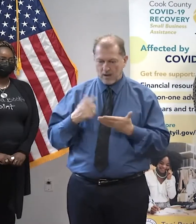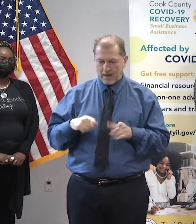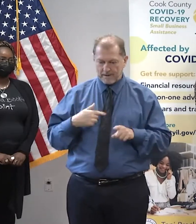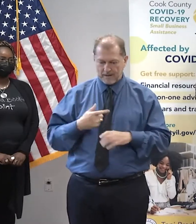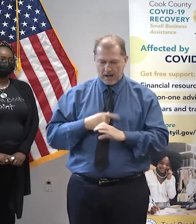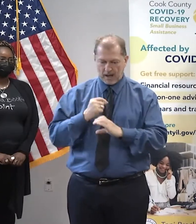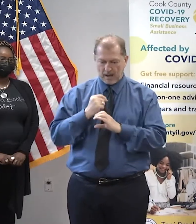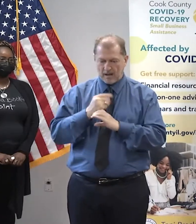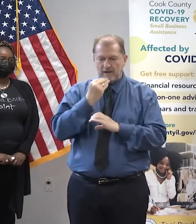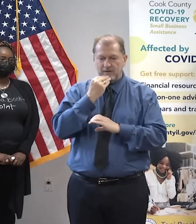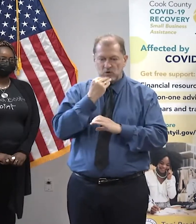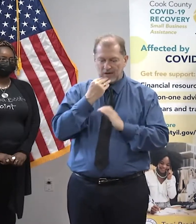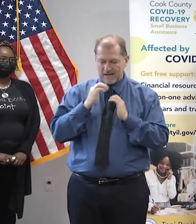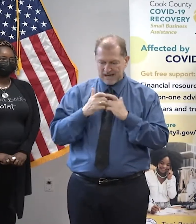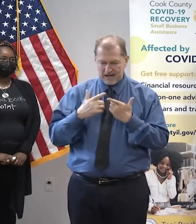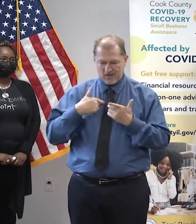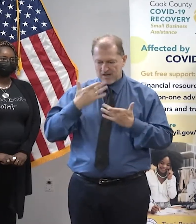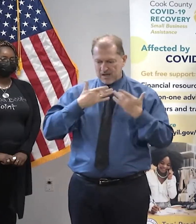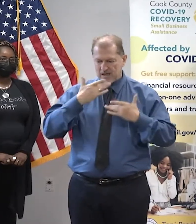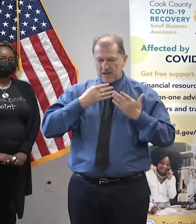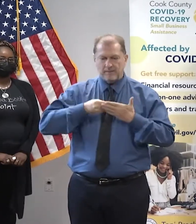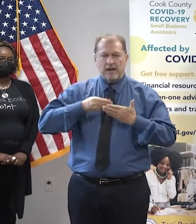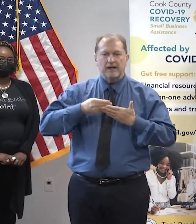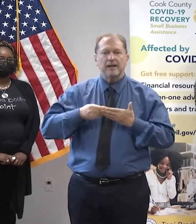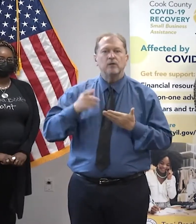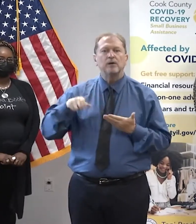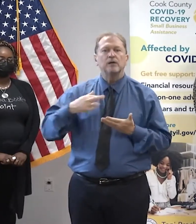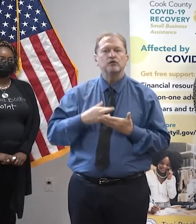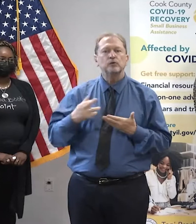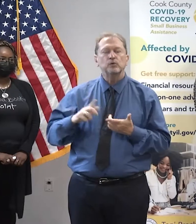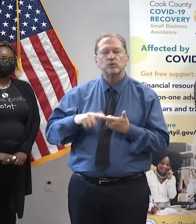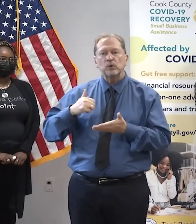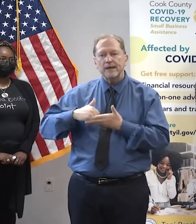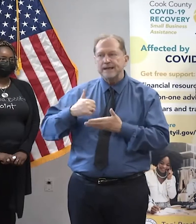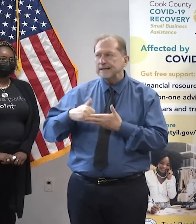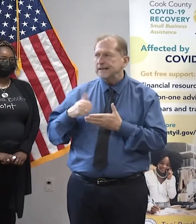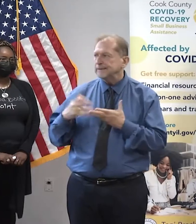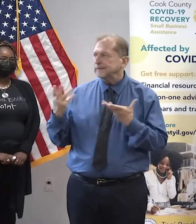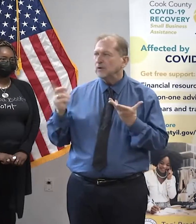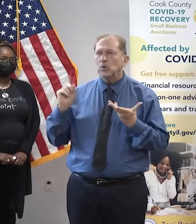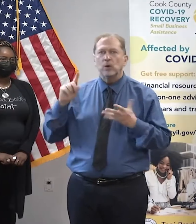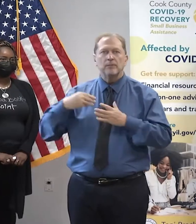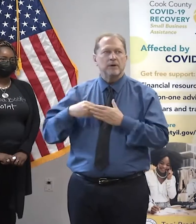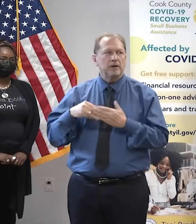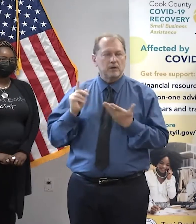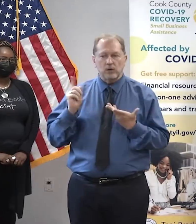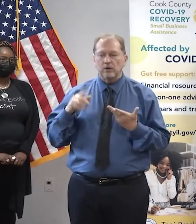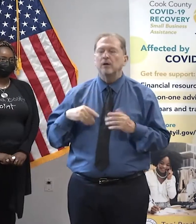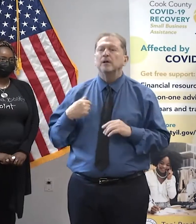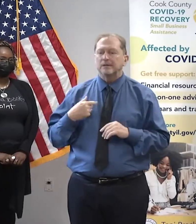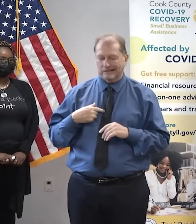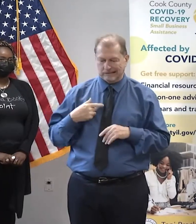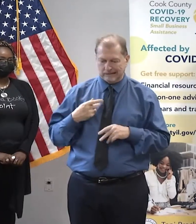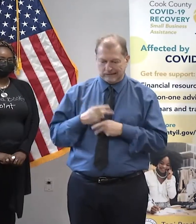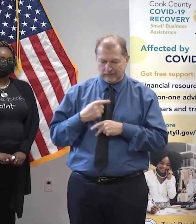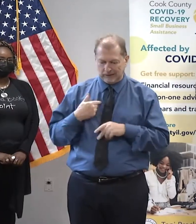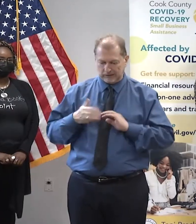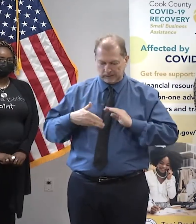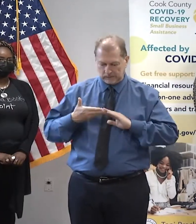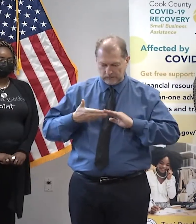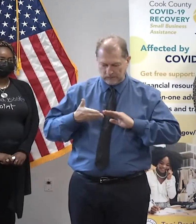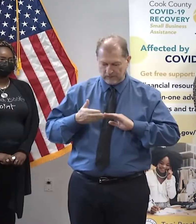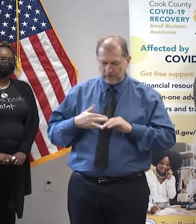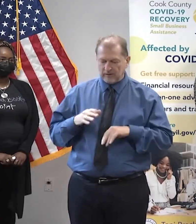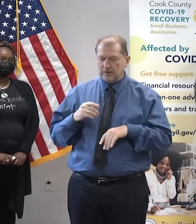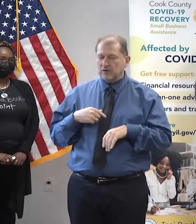we needed some resources to use and to gain momentum. And this